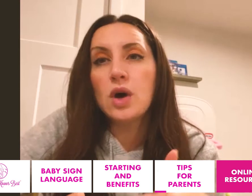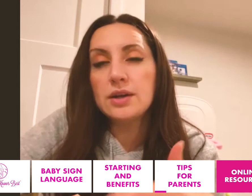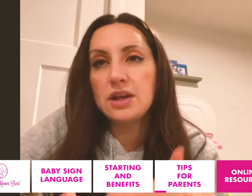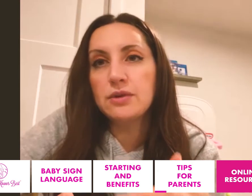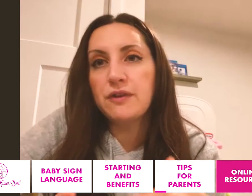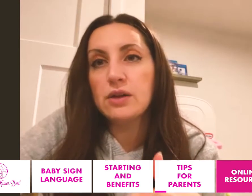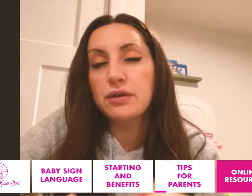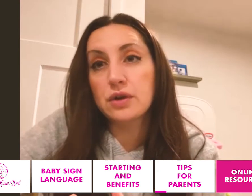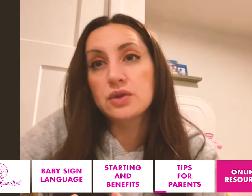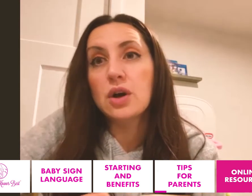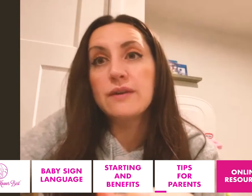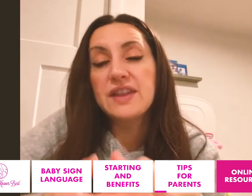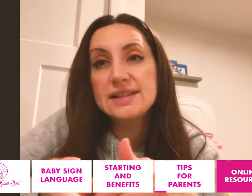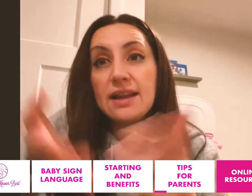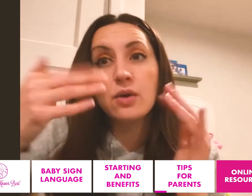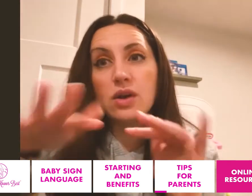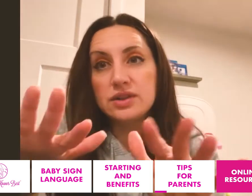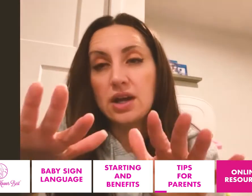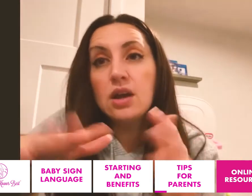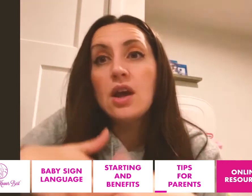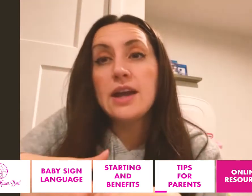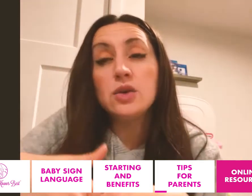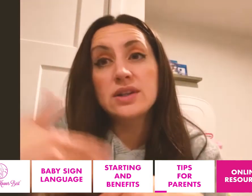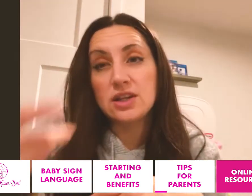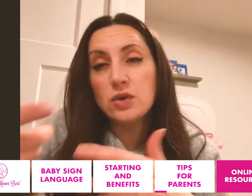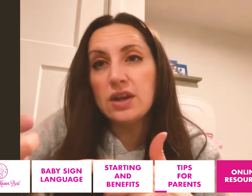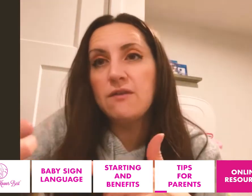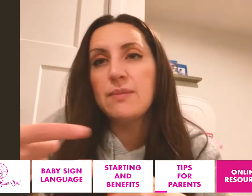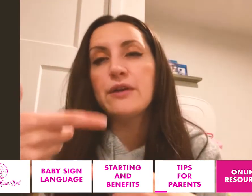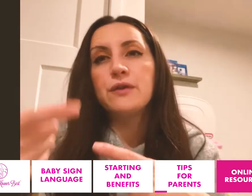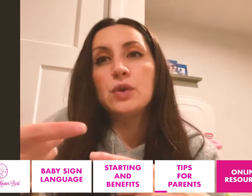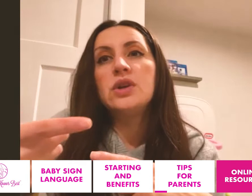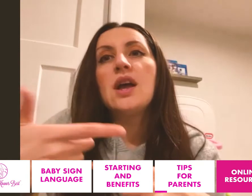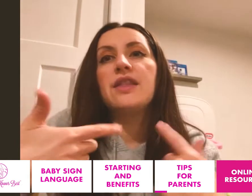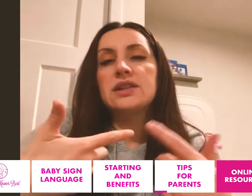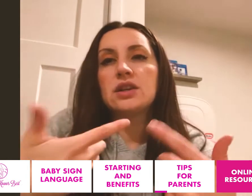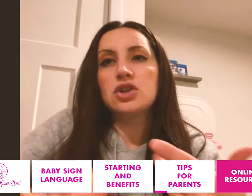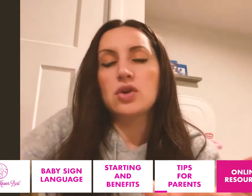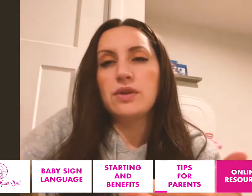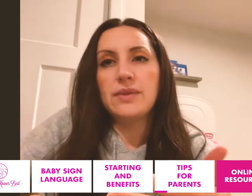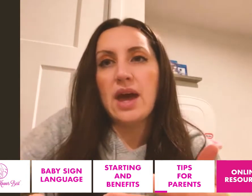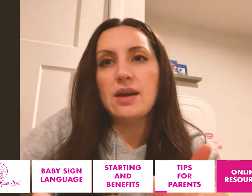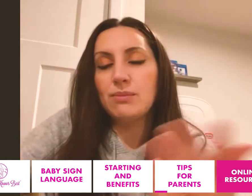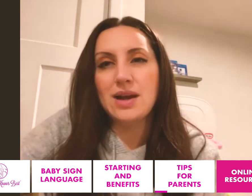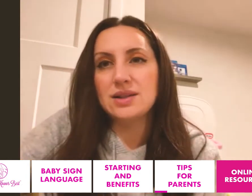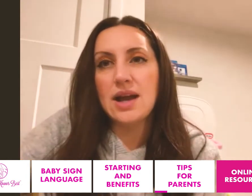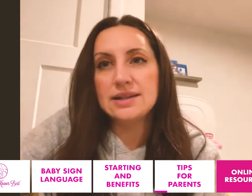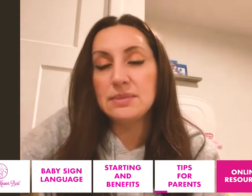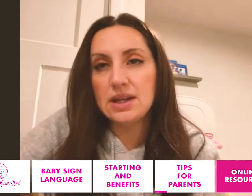be able to follow through. So if they say they're all done and you continue to give them their food, that's going to show them that my sign is meaningless.